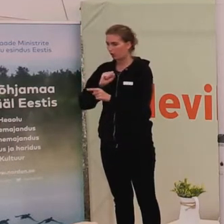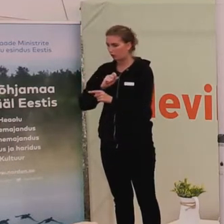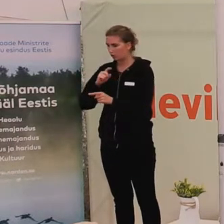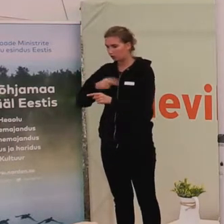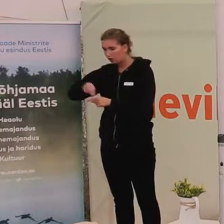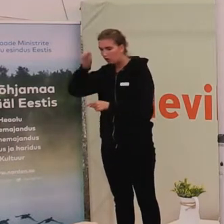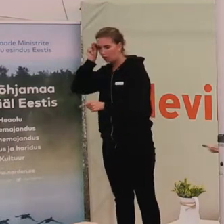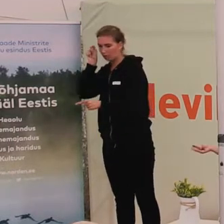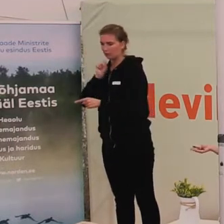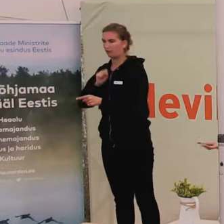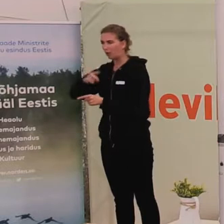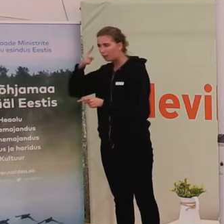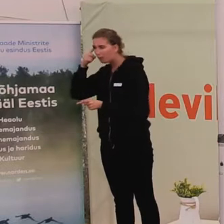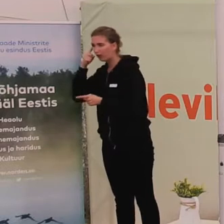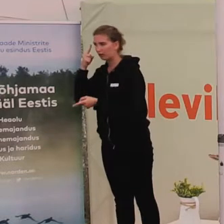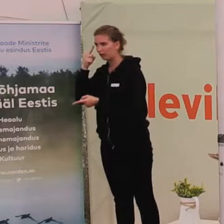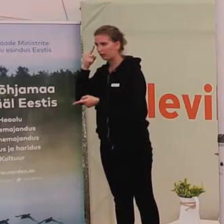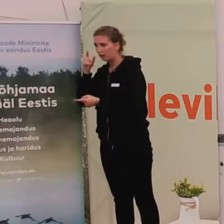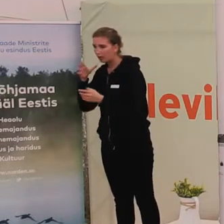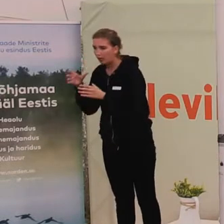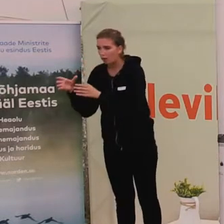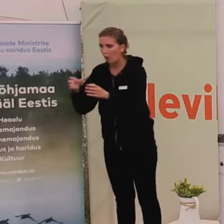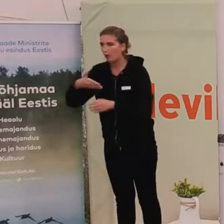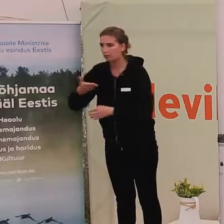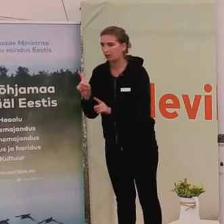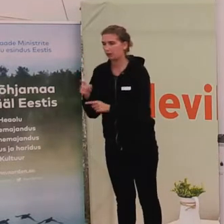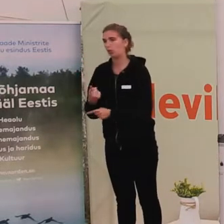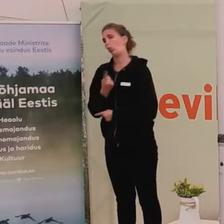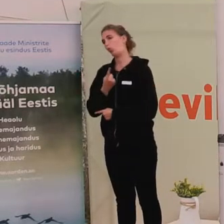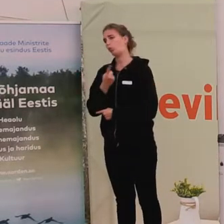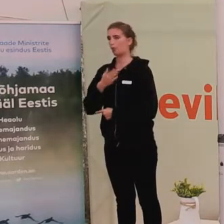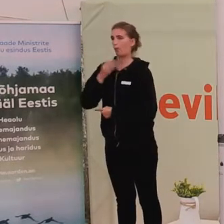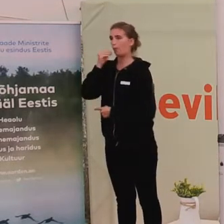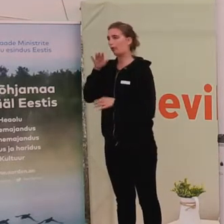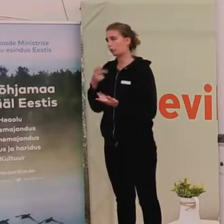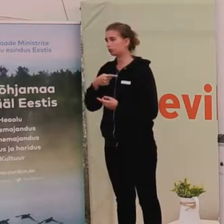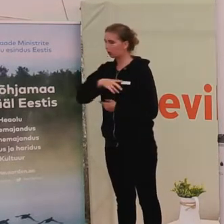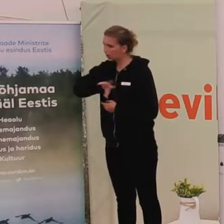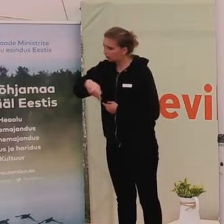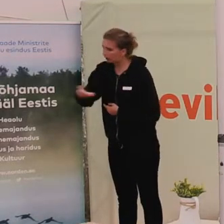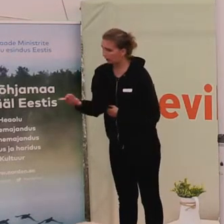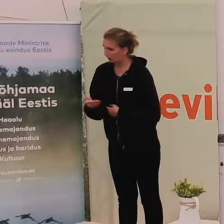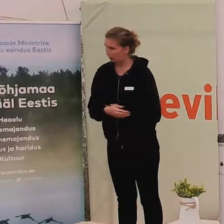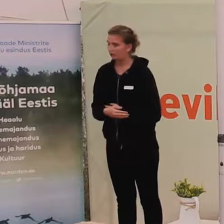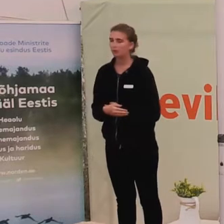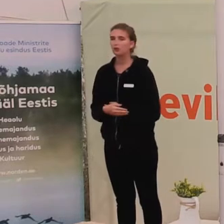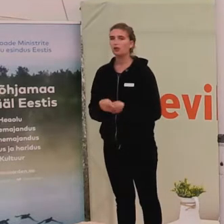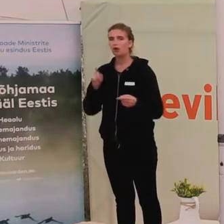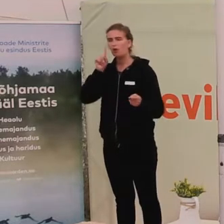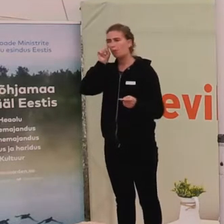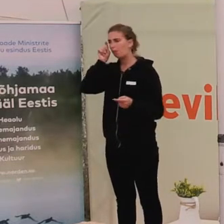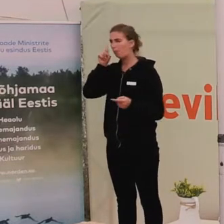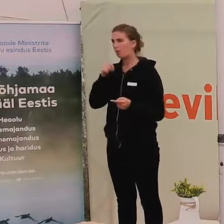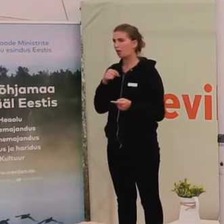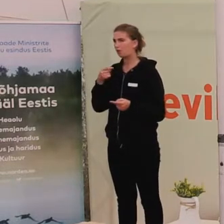think behalf of the collective, not only for themselves. Mika. I don't think it's reasonable to